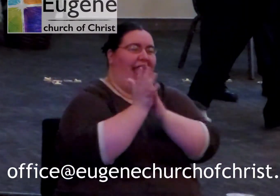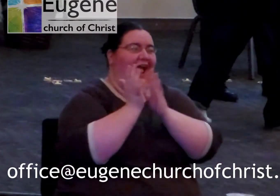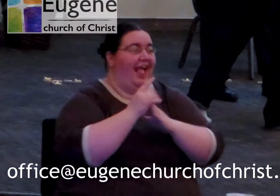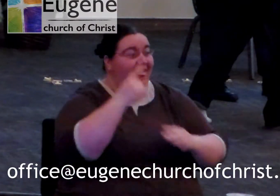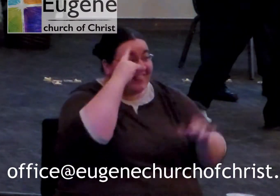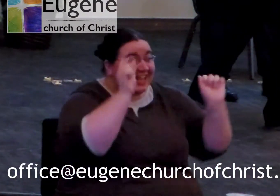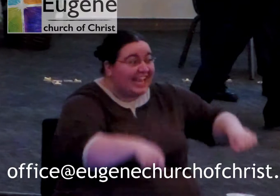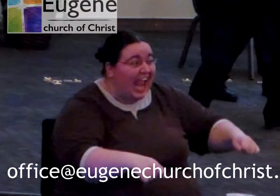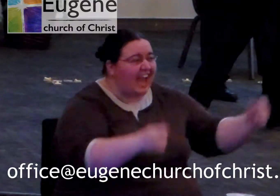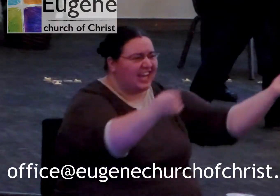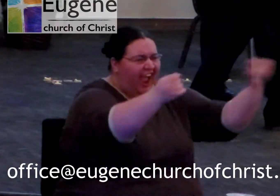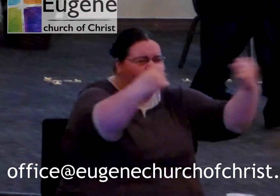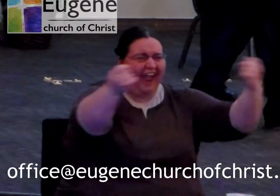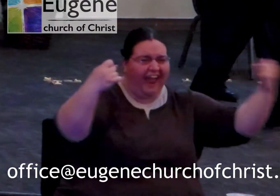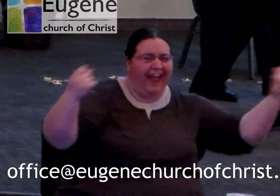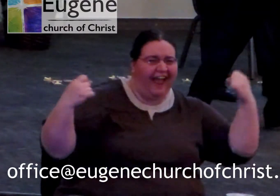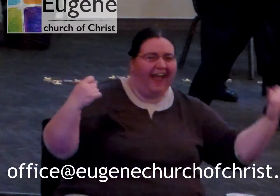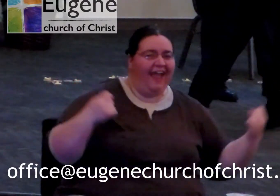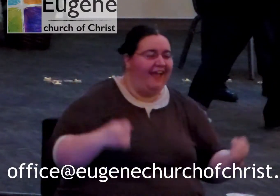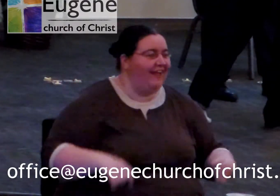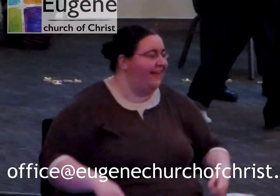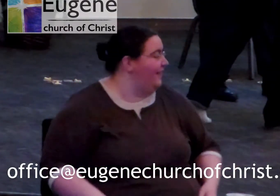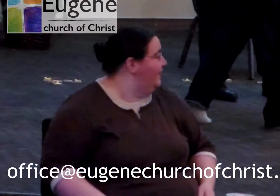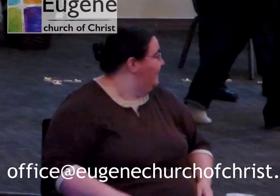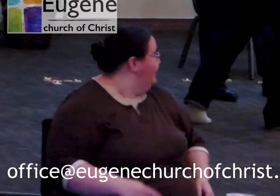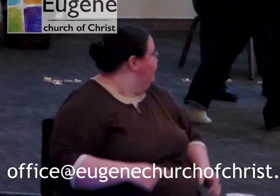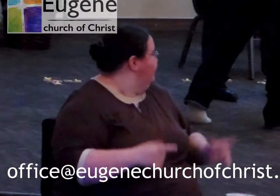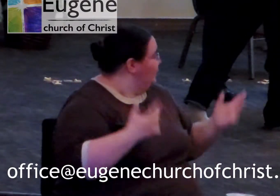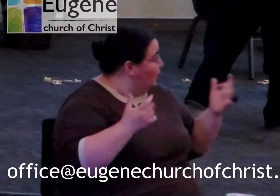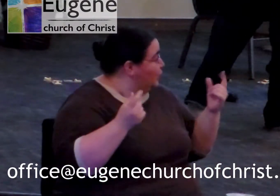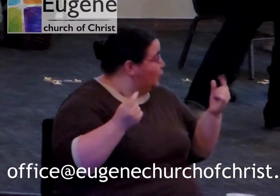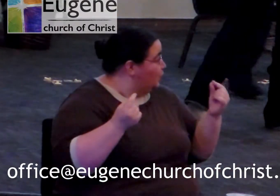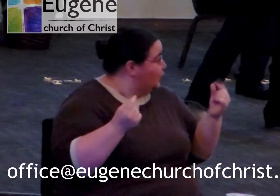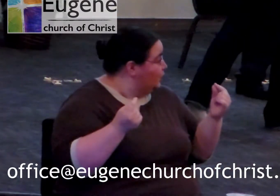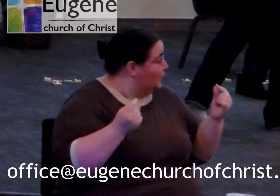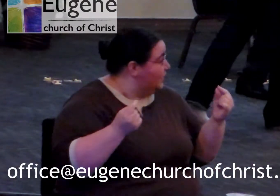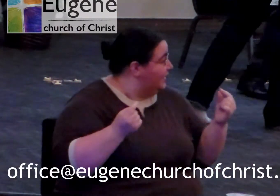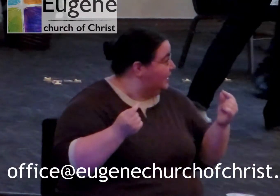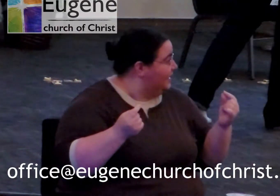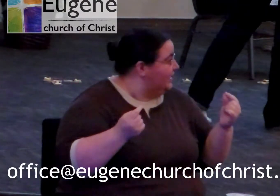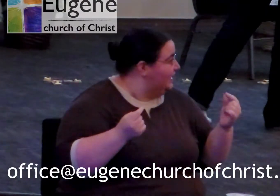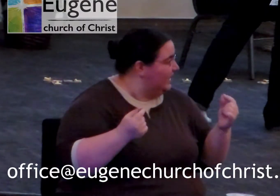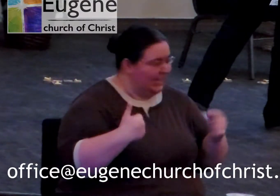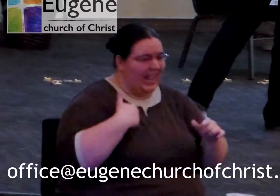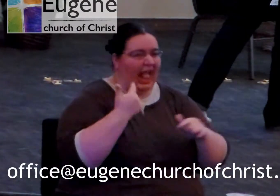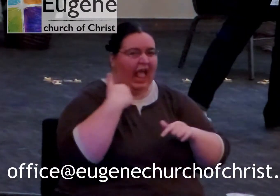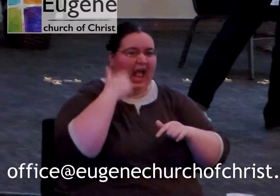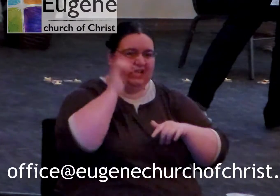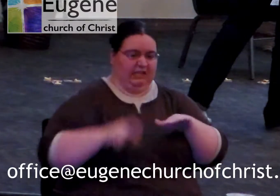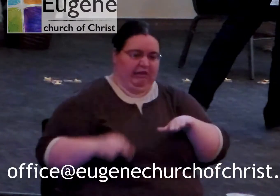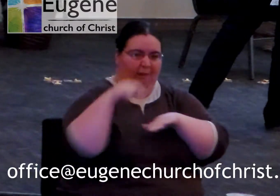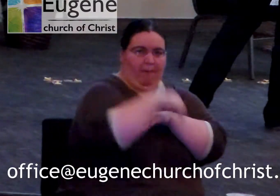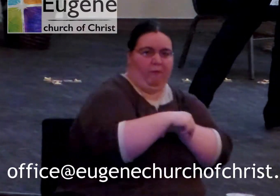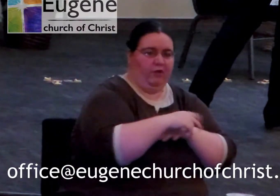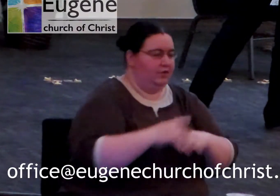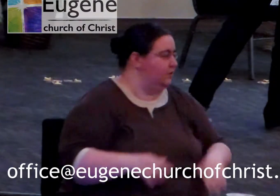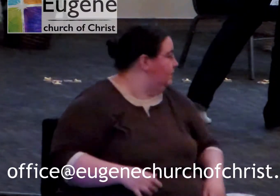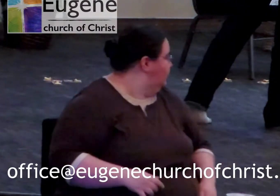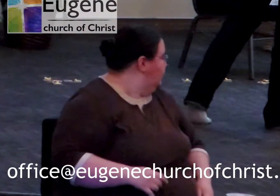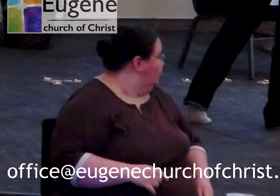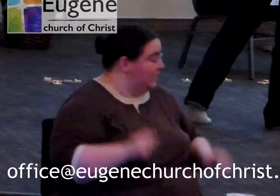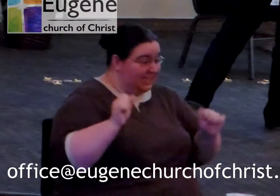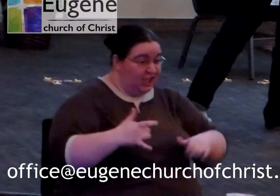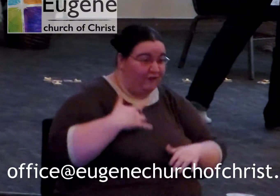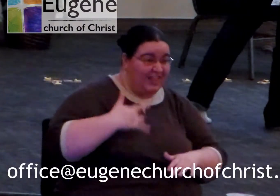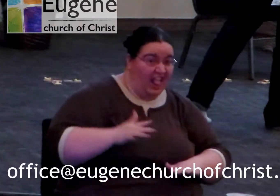right. So, Tim, basically what I want you to do is I'm going to give you, here, I'm going to step over this one. All right, can you feel that? All right, I want you to